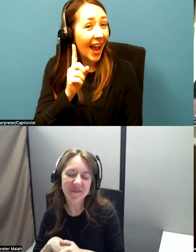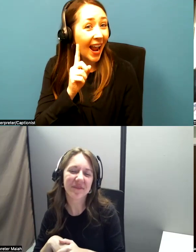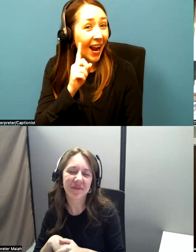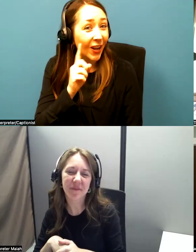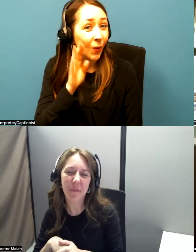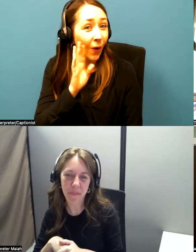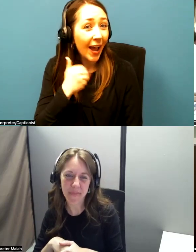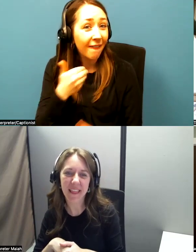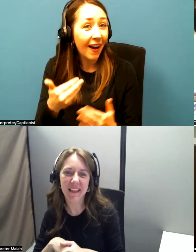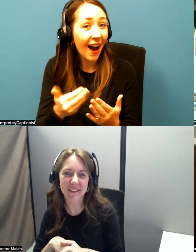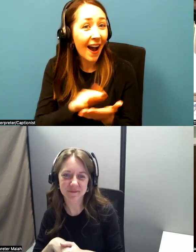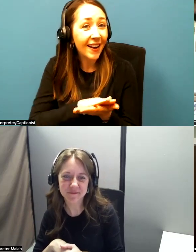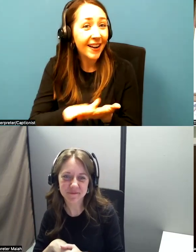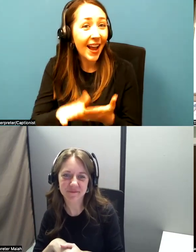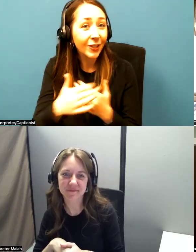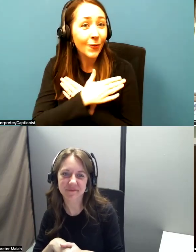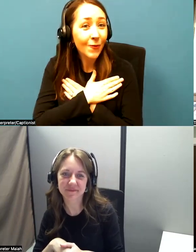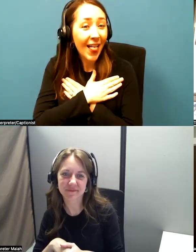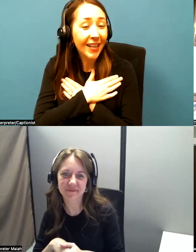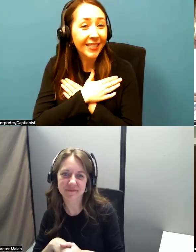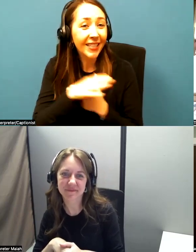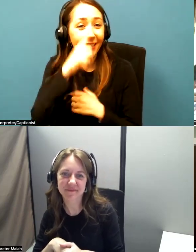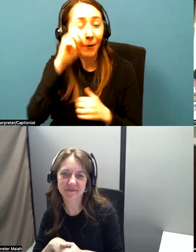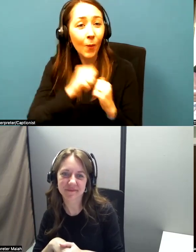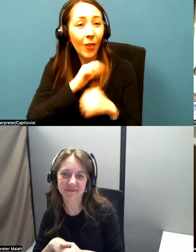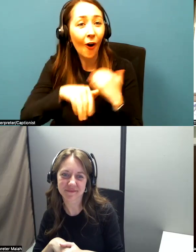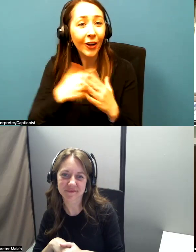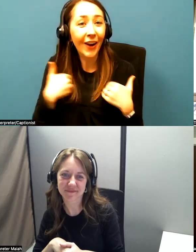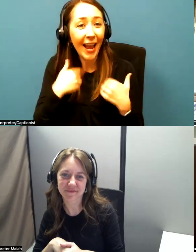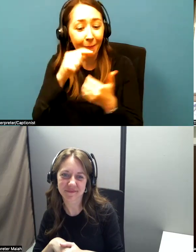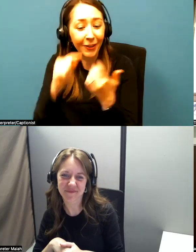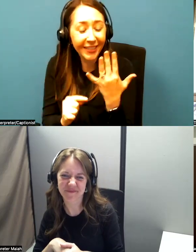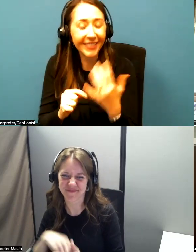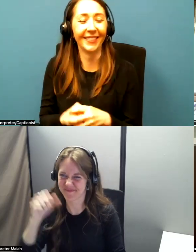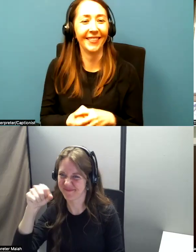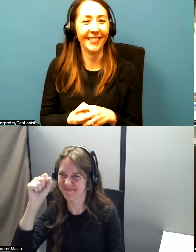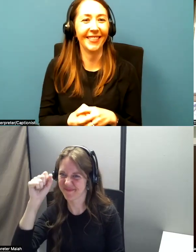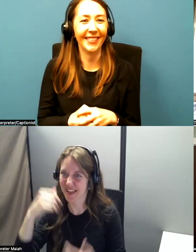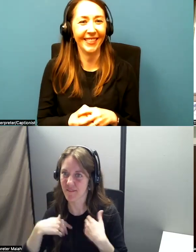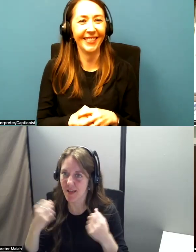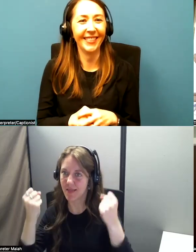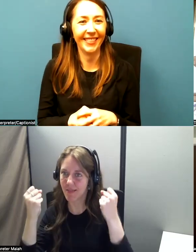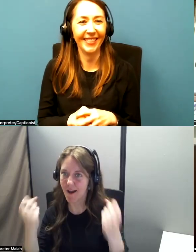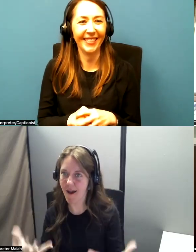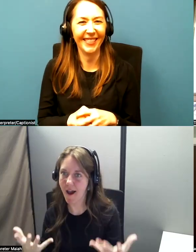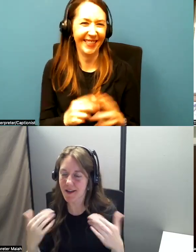nice, relaxing summer with all of your animals. Yeah, we have a lot of animals.